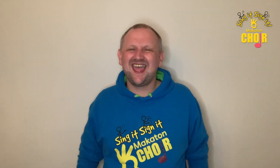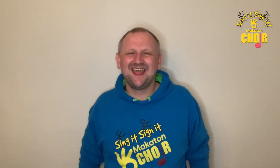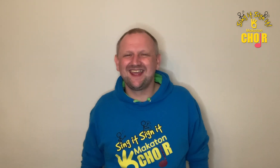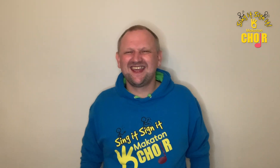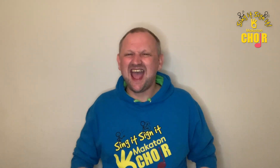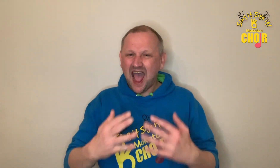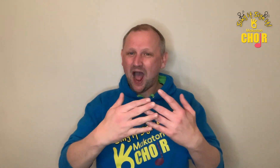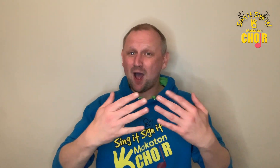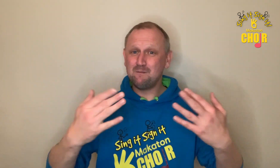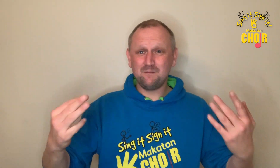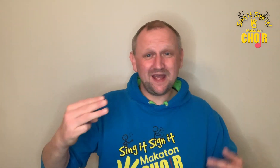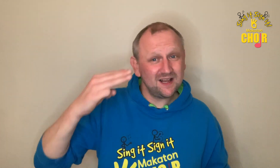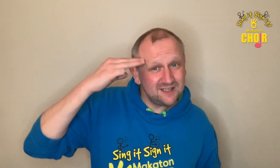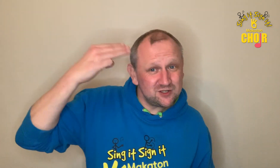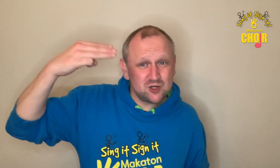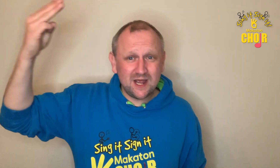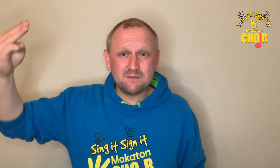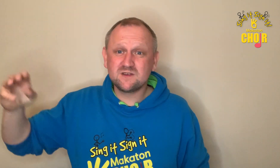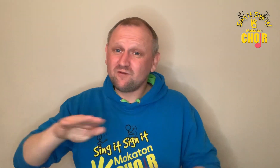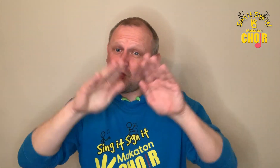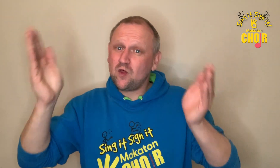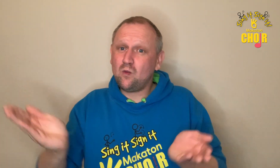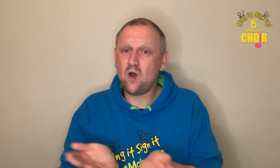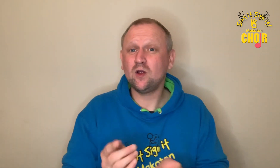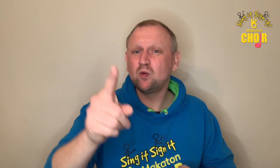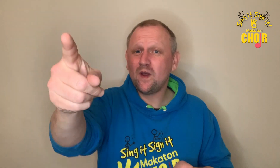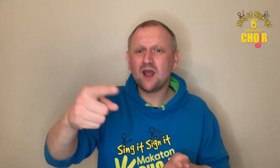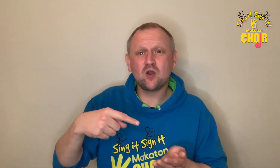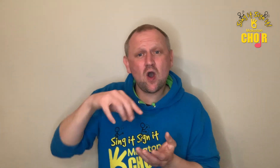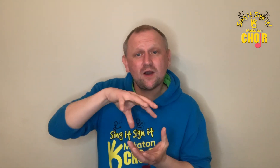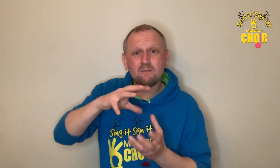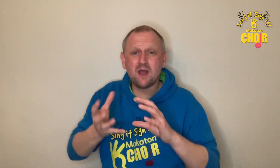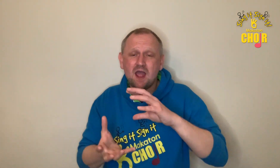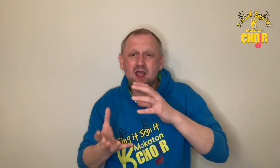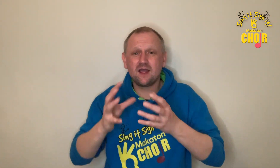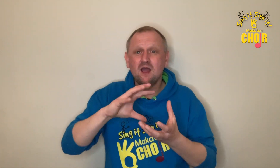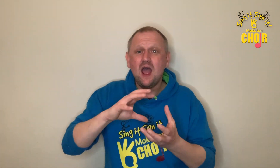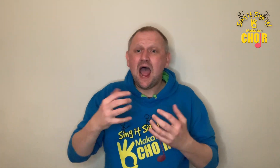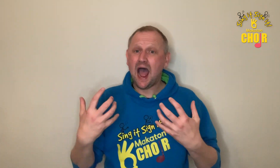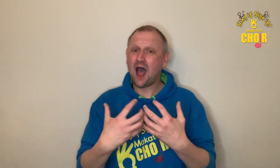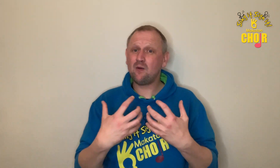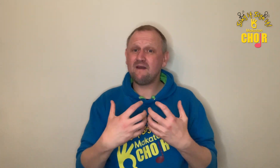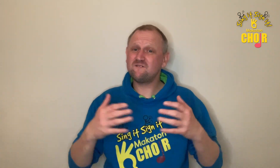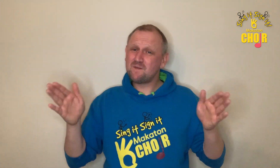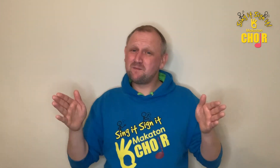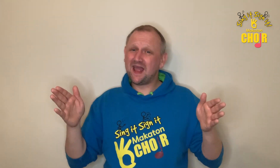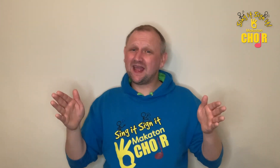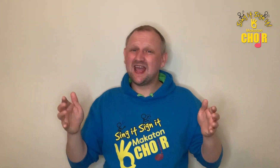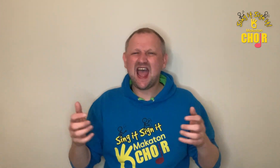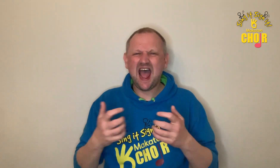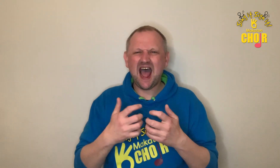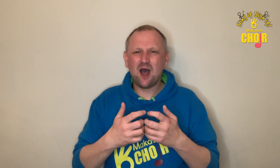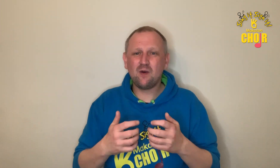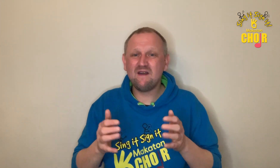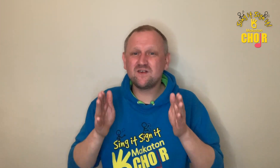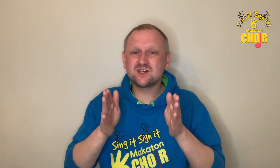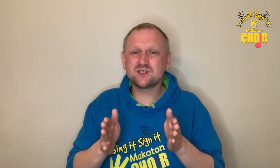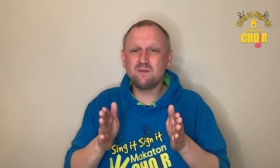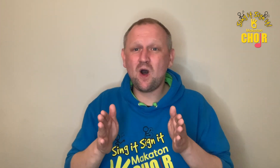A million dreams for the world we're gonna make However big, however small